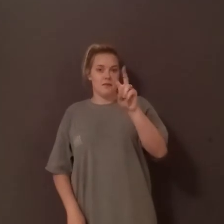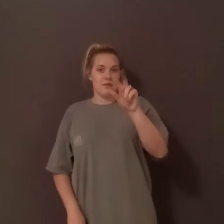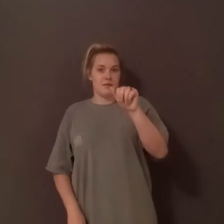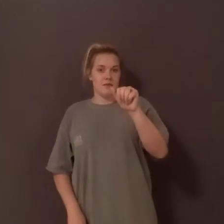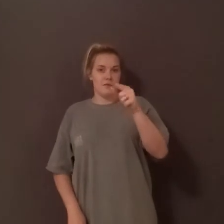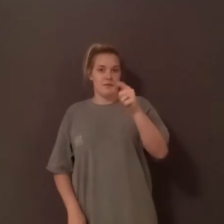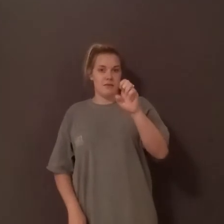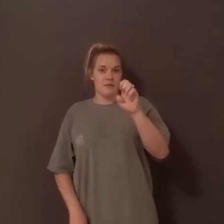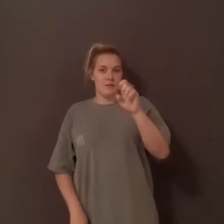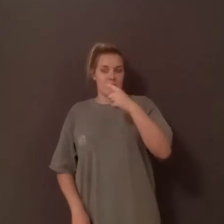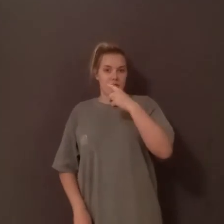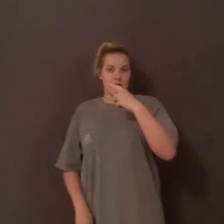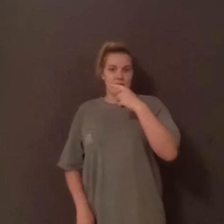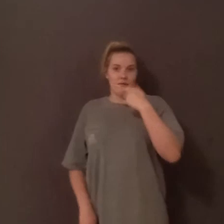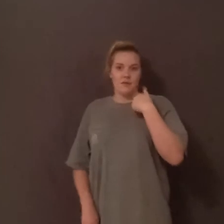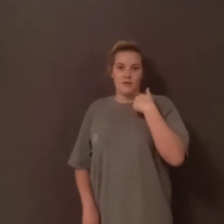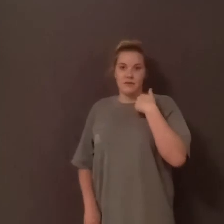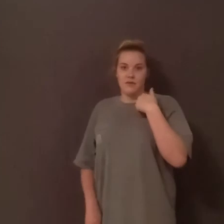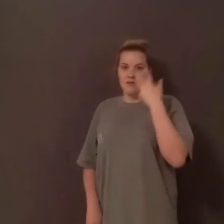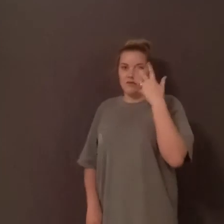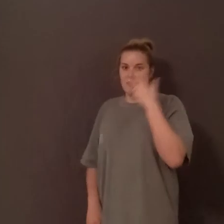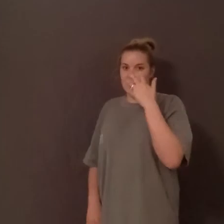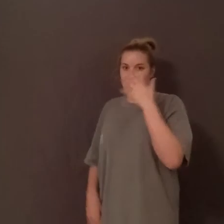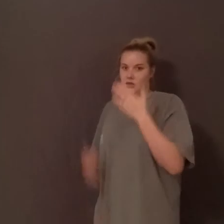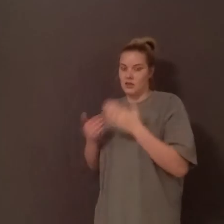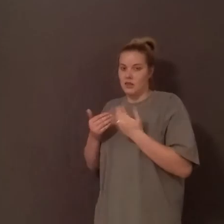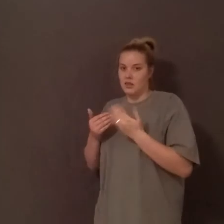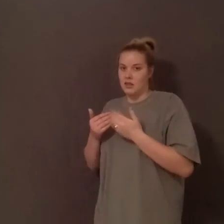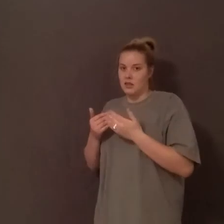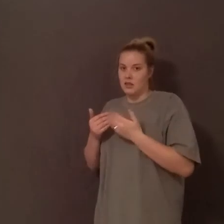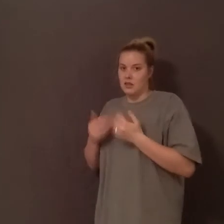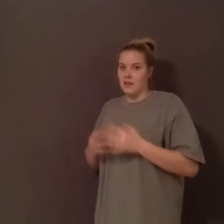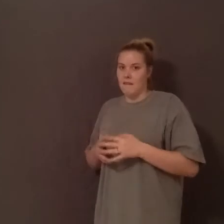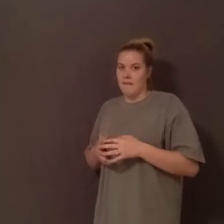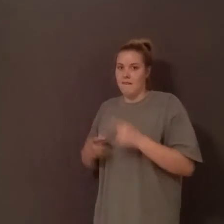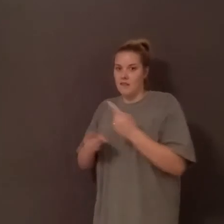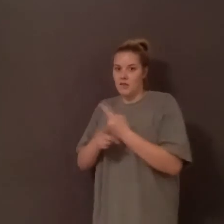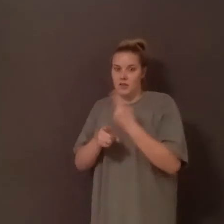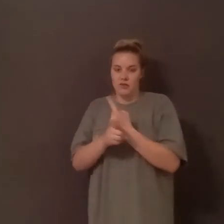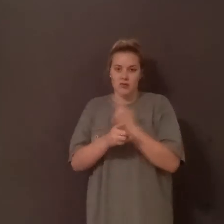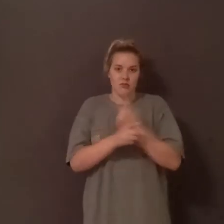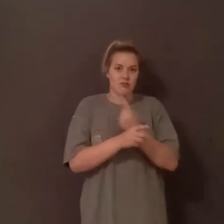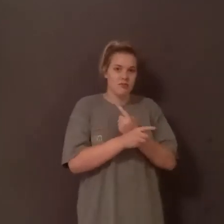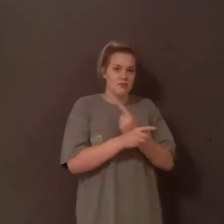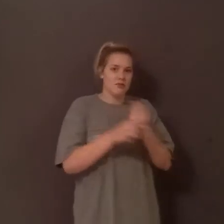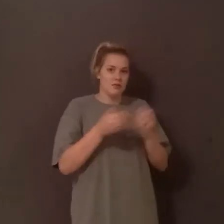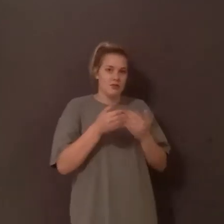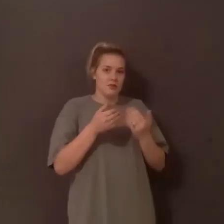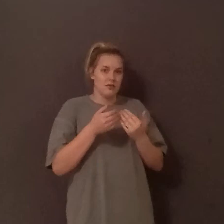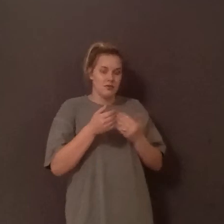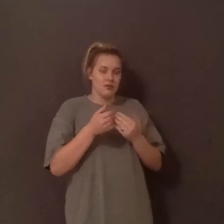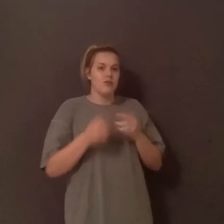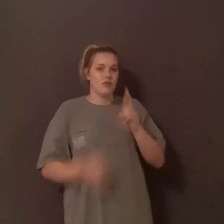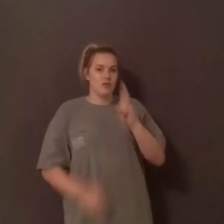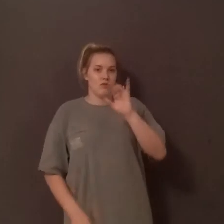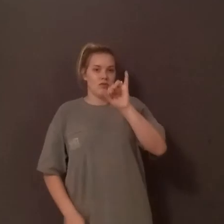I tap into anger very easily, and righteousness. Yeah, that's exactly what it is. It's righteous anger. That was like